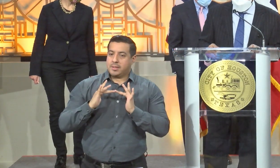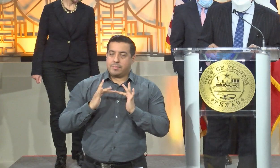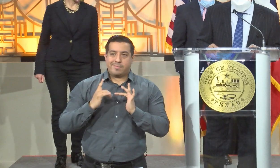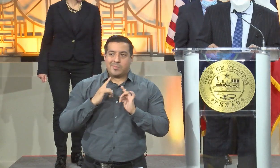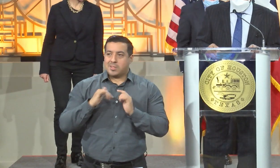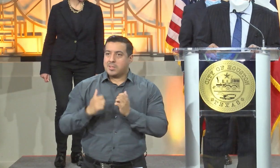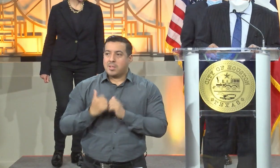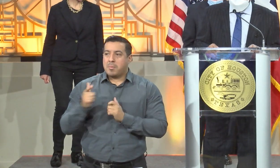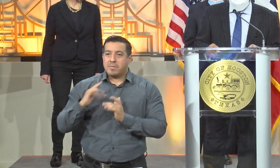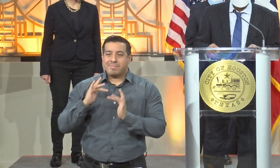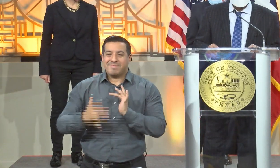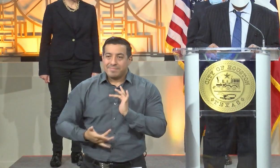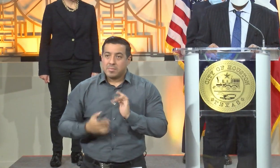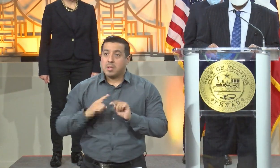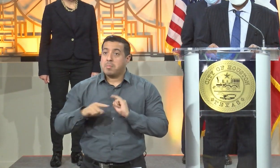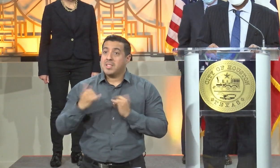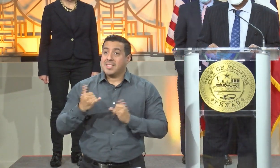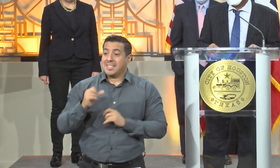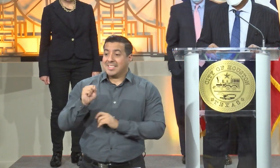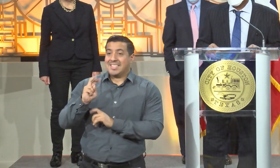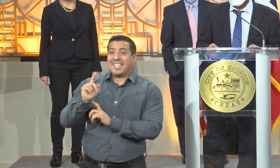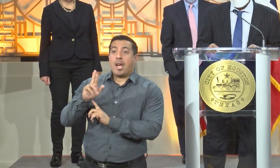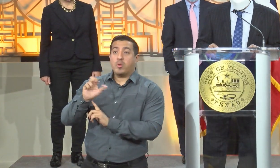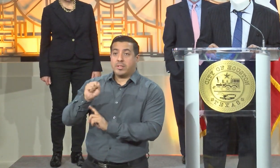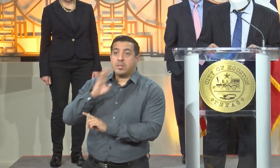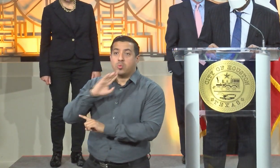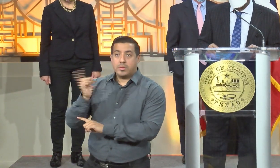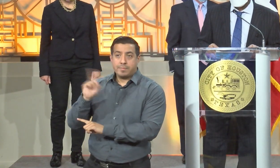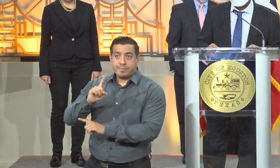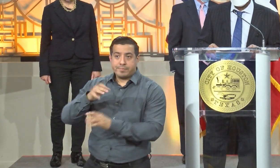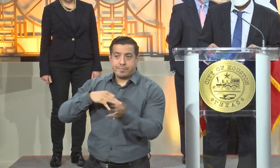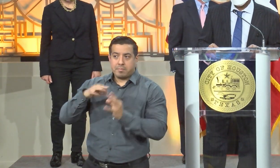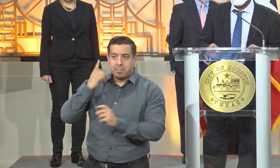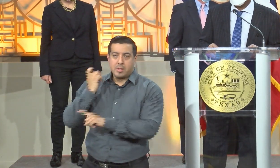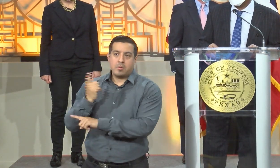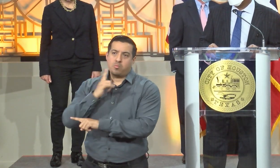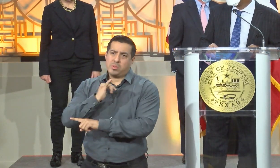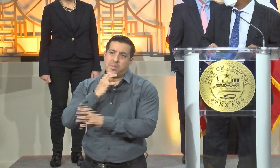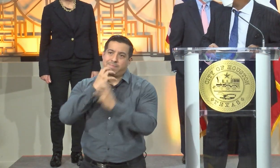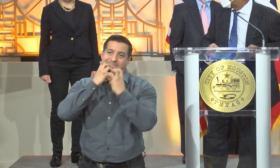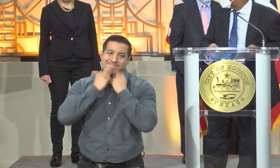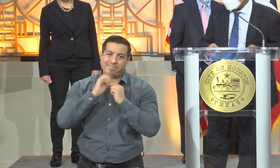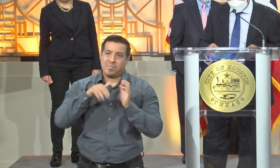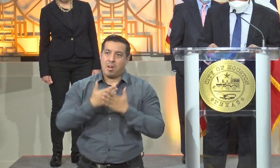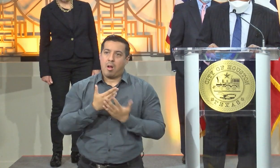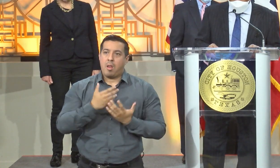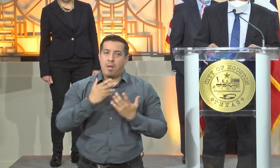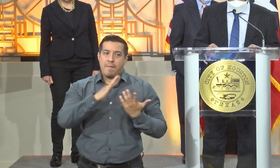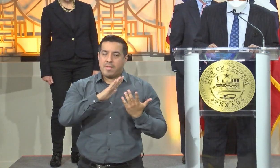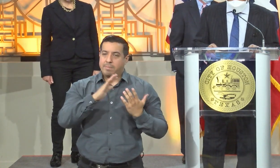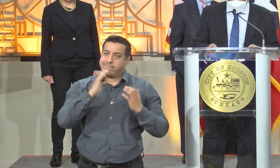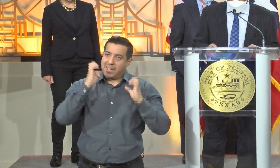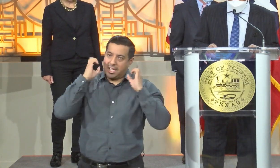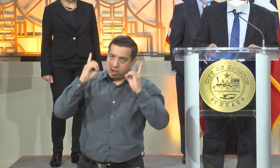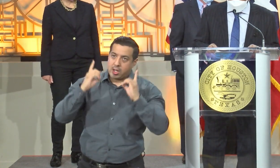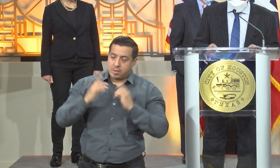know Councilmember Carlos Cisneros can speak to this because she chairs the committee dealing with education. I am proud to say that